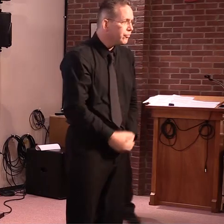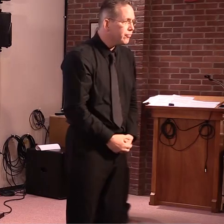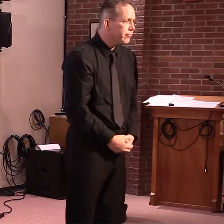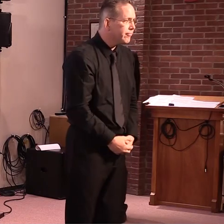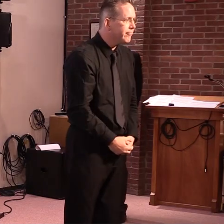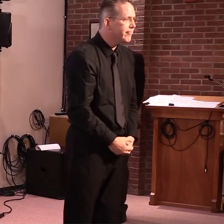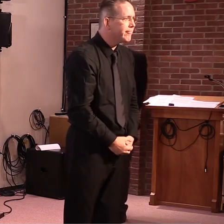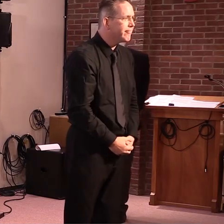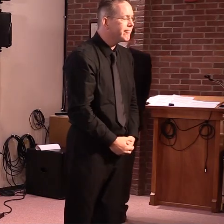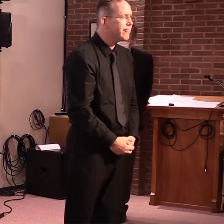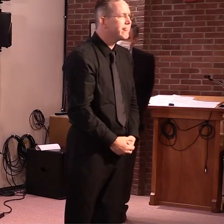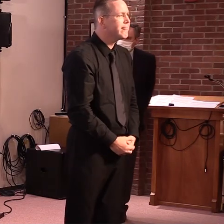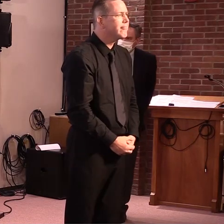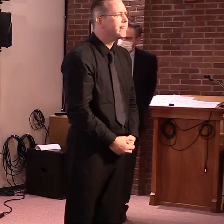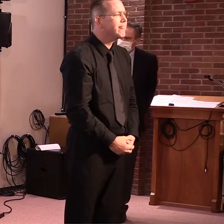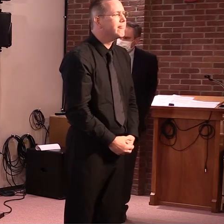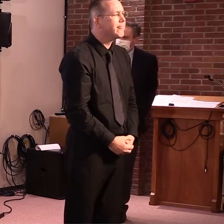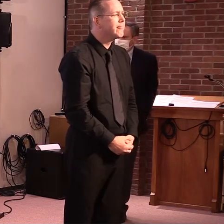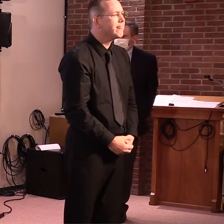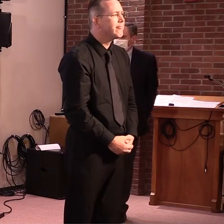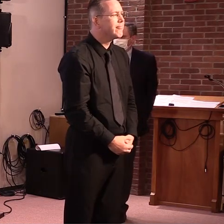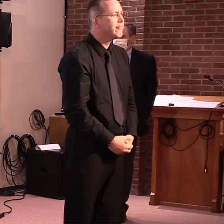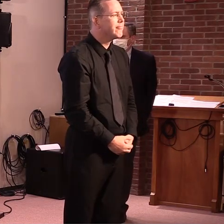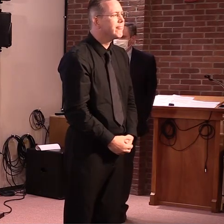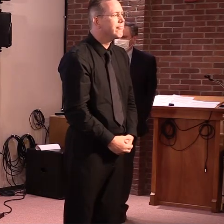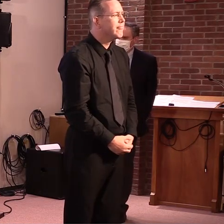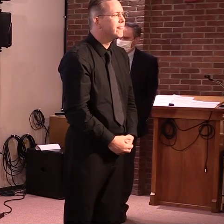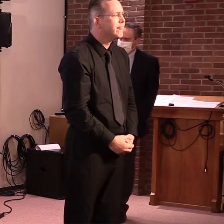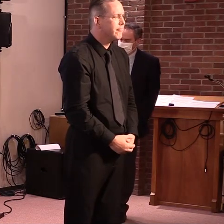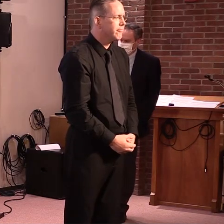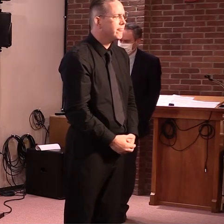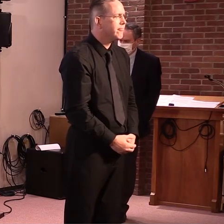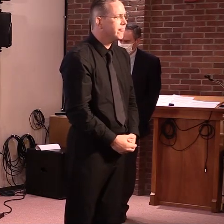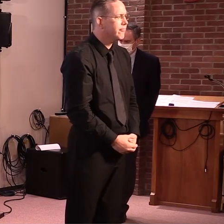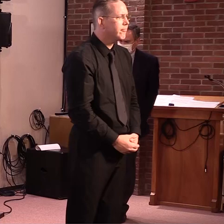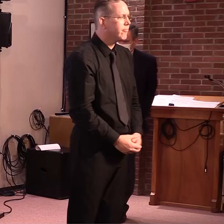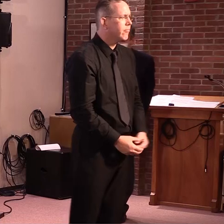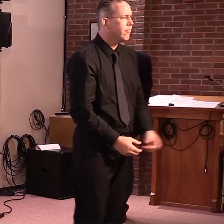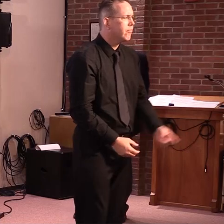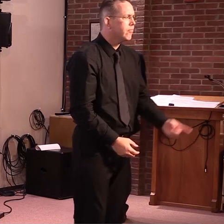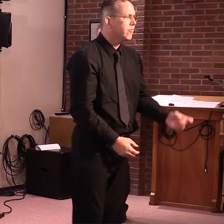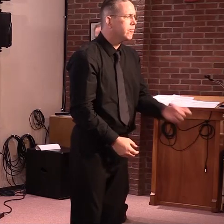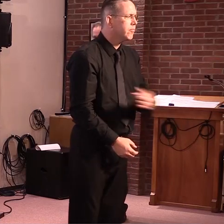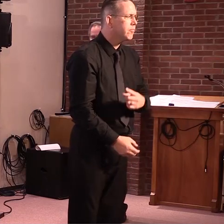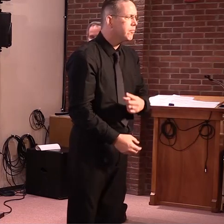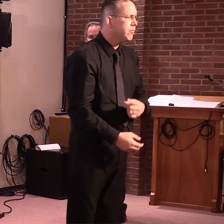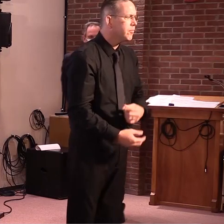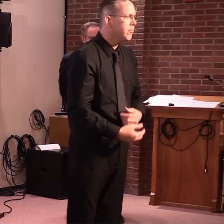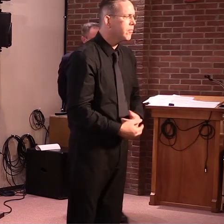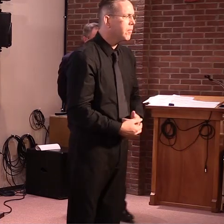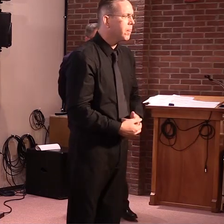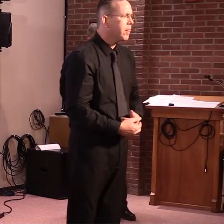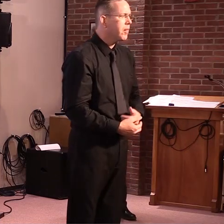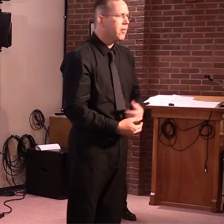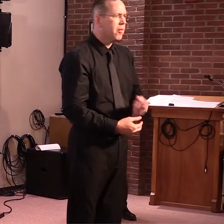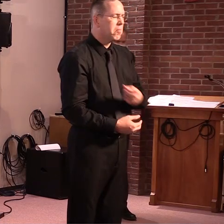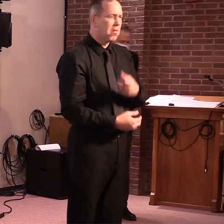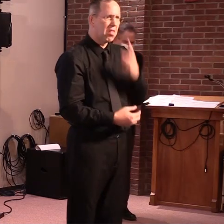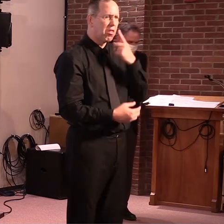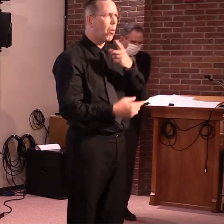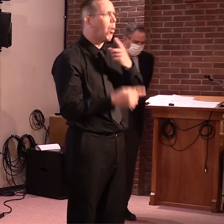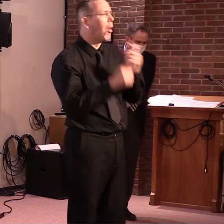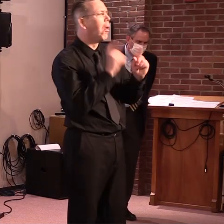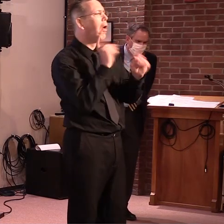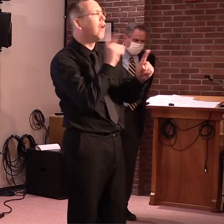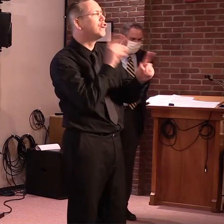That was definitely a lot more than I thought I was going to get as an answer to that question. I'm going to ask the devil's advocate follow-up, though, which is,